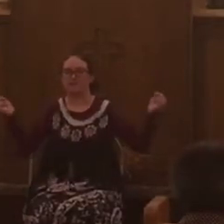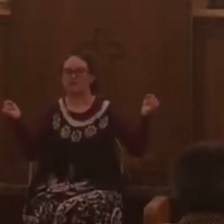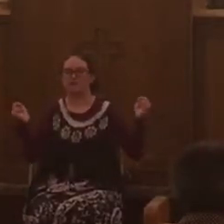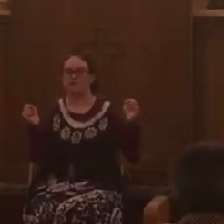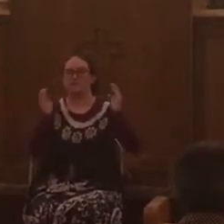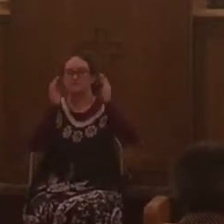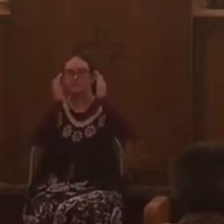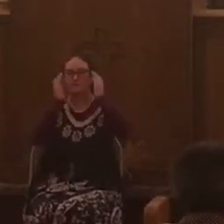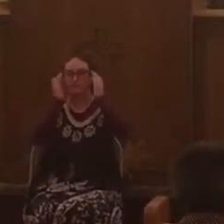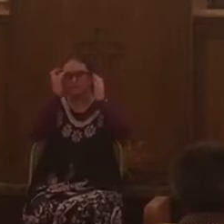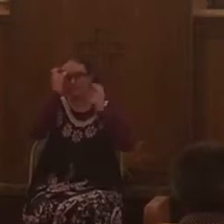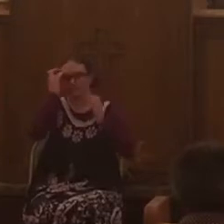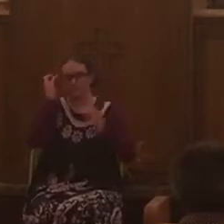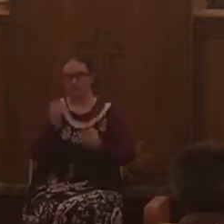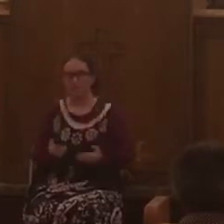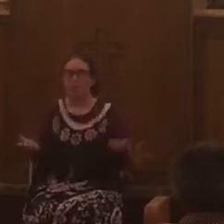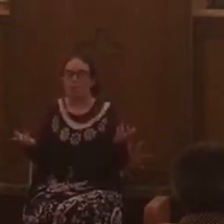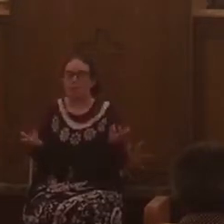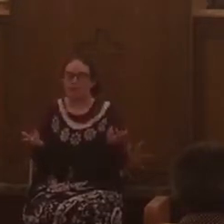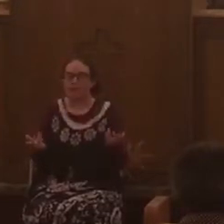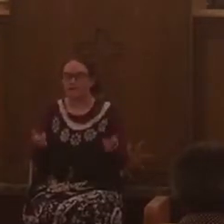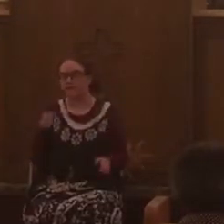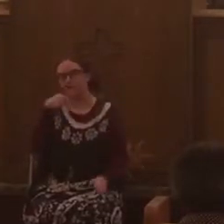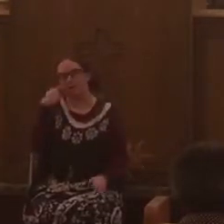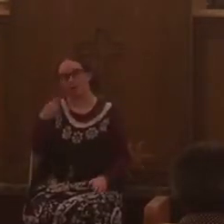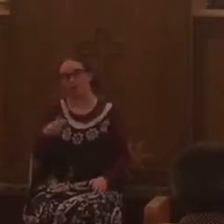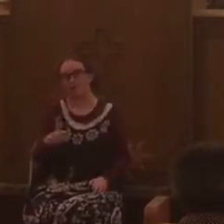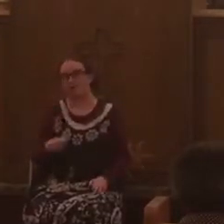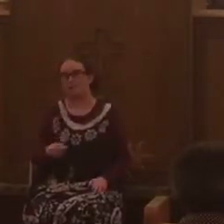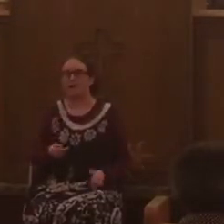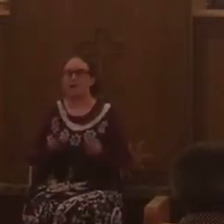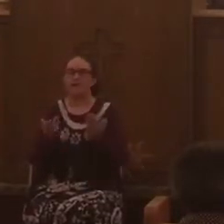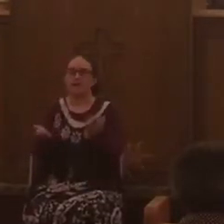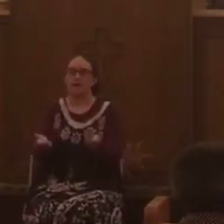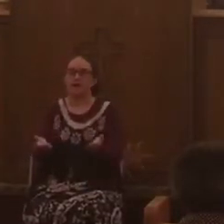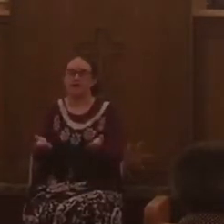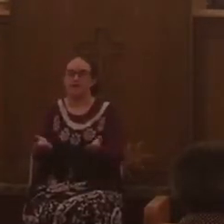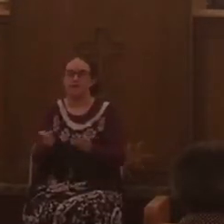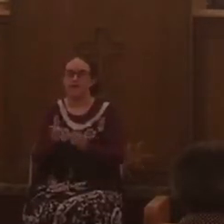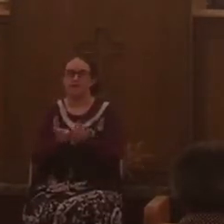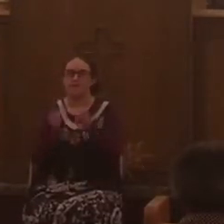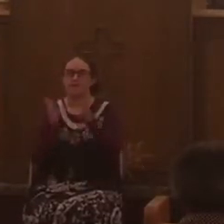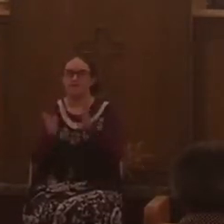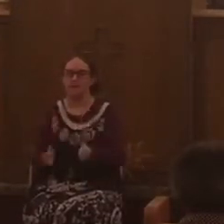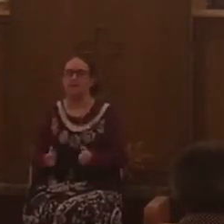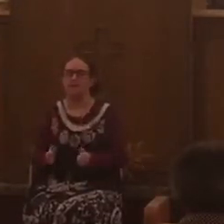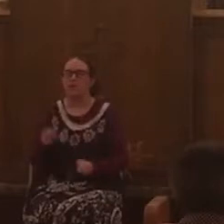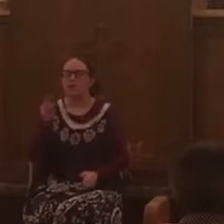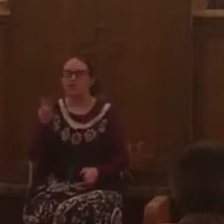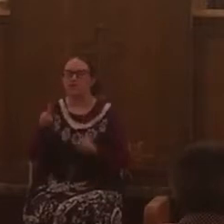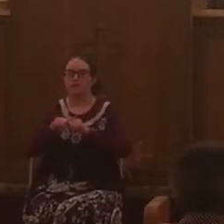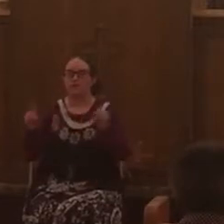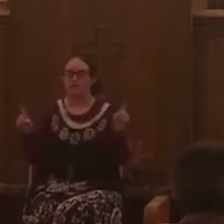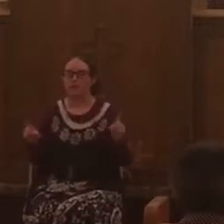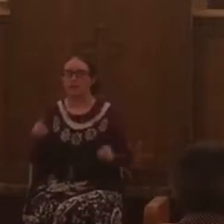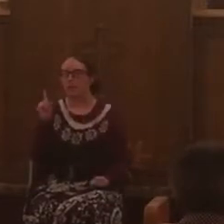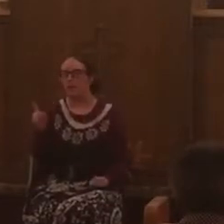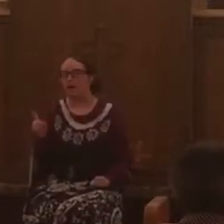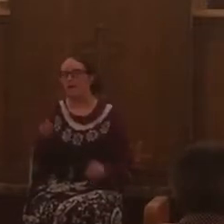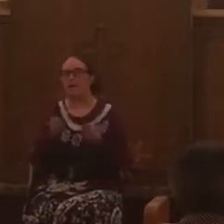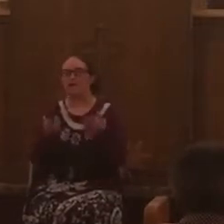Now, so what does this tell us? He gave the apostles two different things. One, he gave